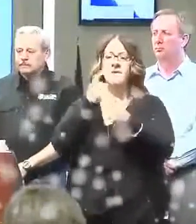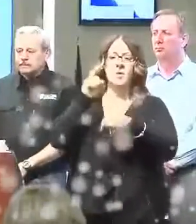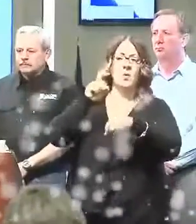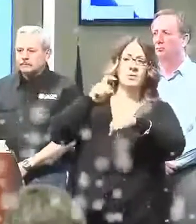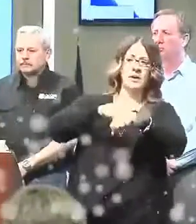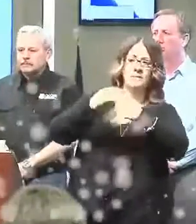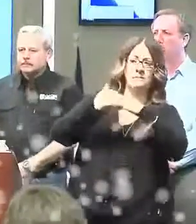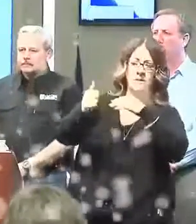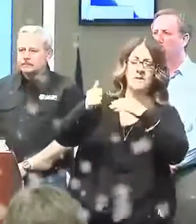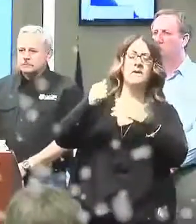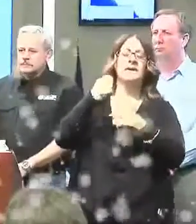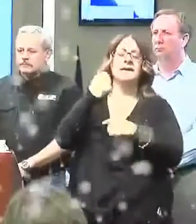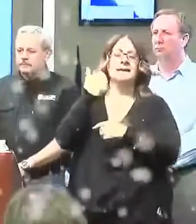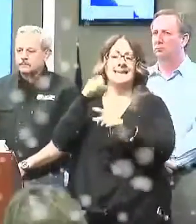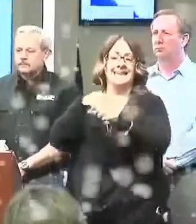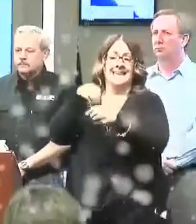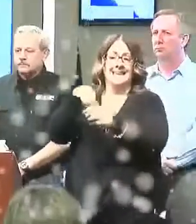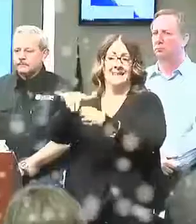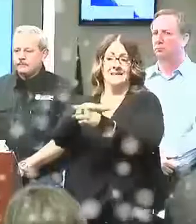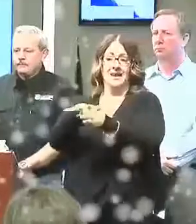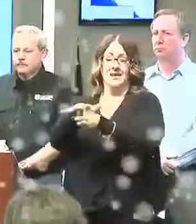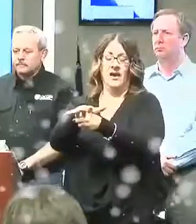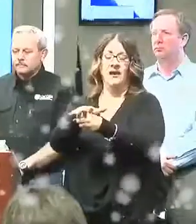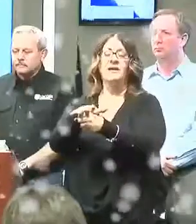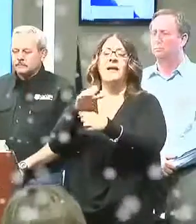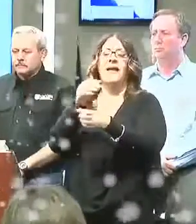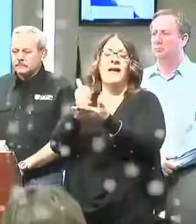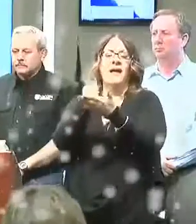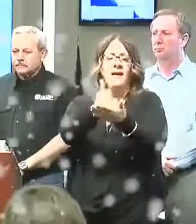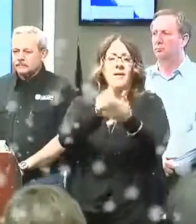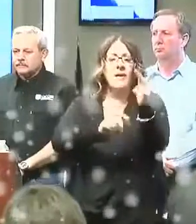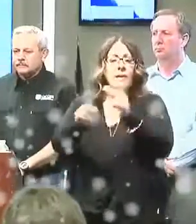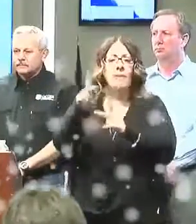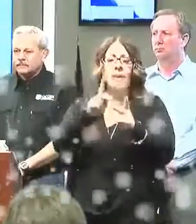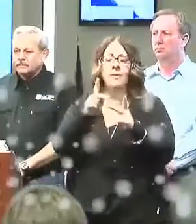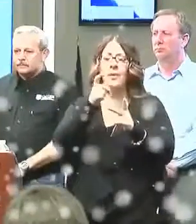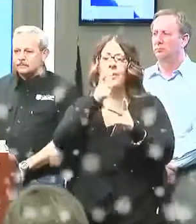civil authorities both in the impacted area in helping the displaced people,